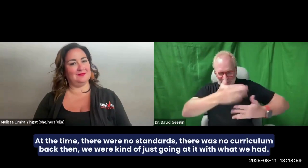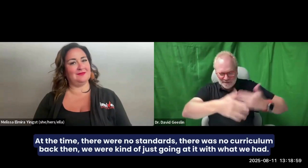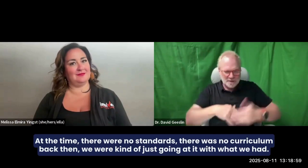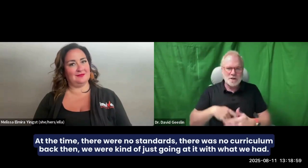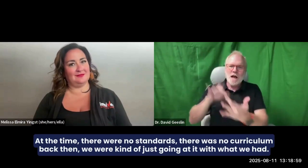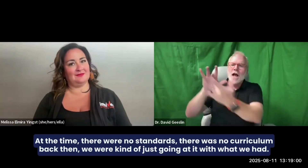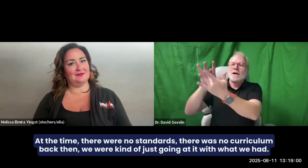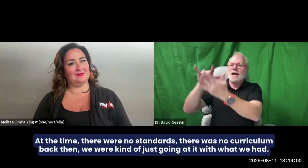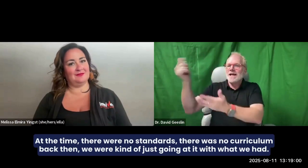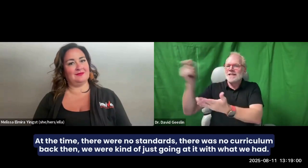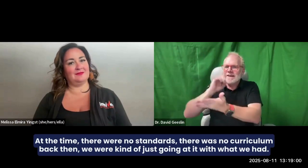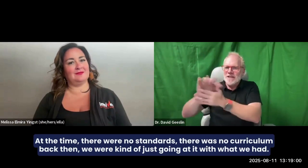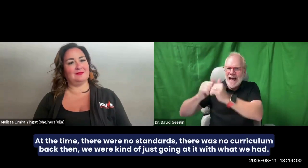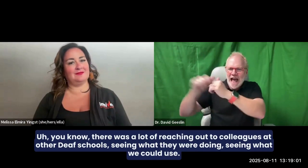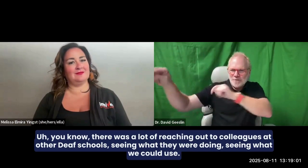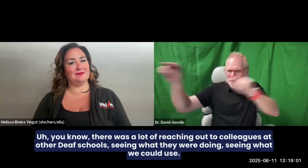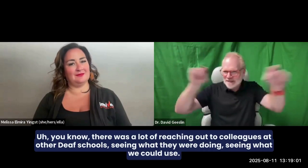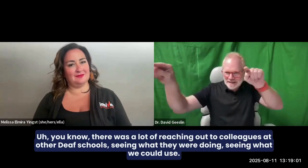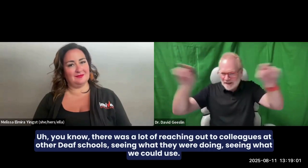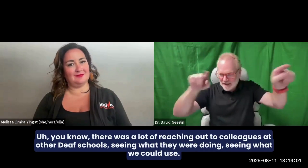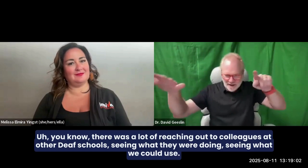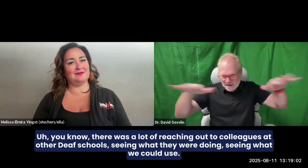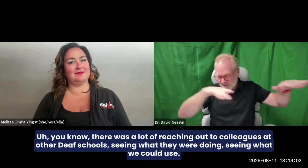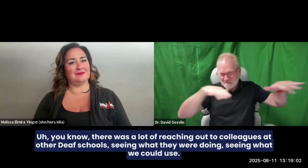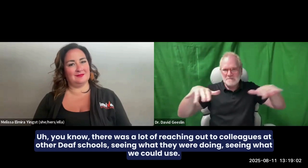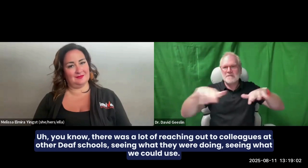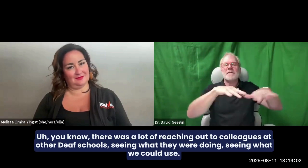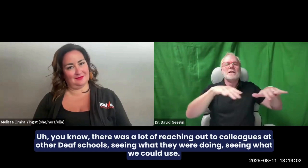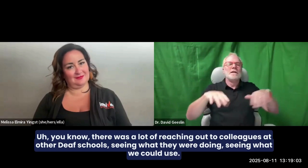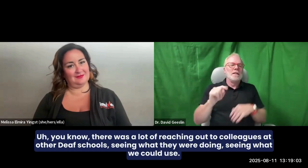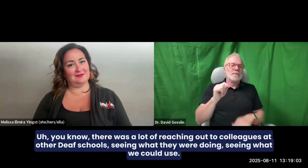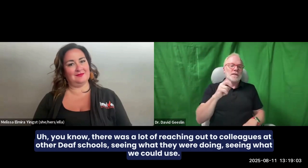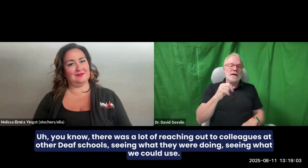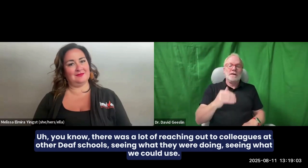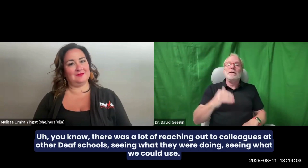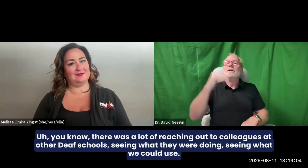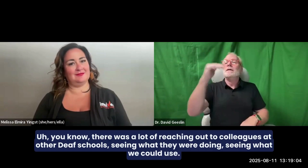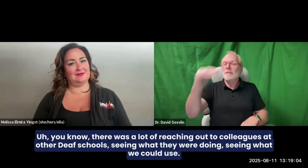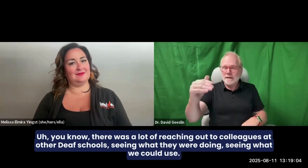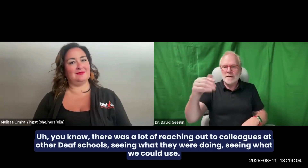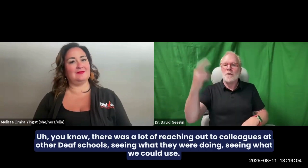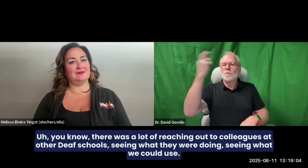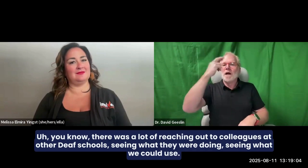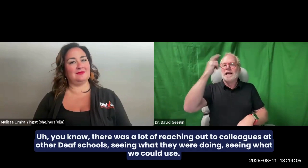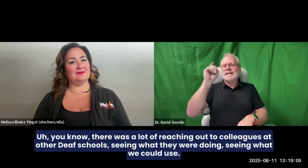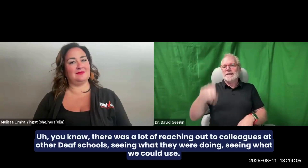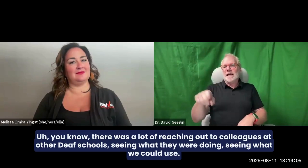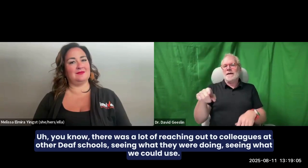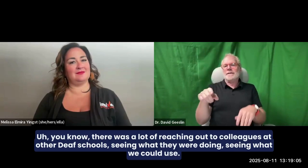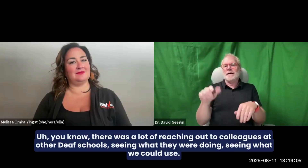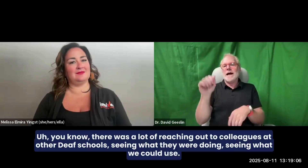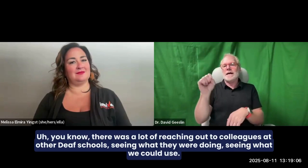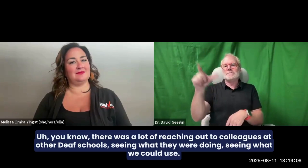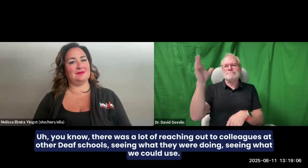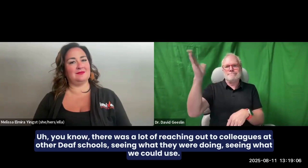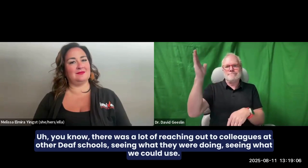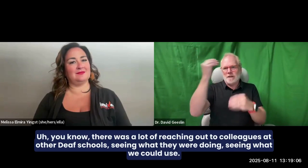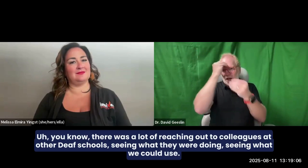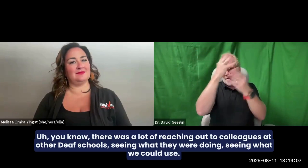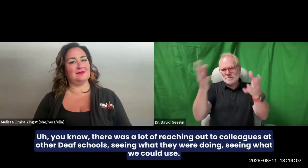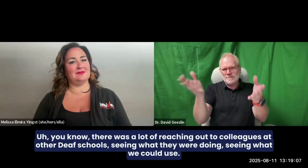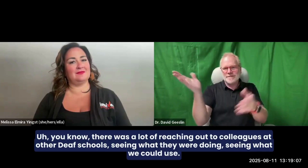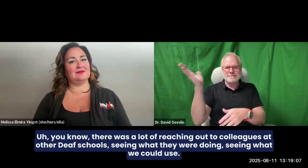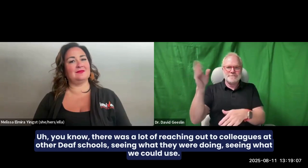then. We were kind of just going at it with what we had. There was a lot of reaching out to colleagues at other deaf schools, seeing what they were doing, seeing what we could